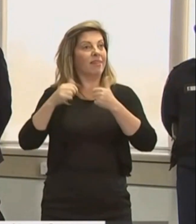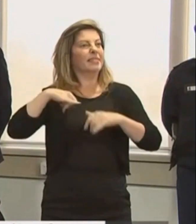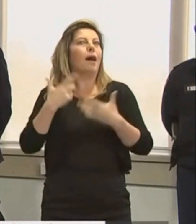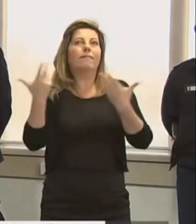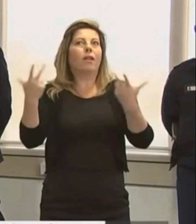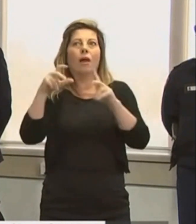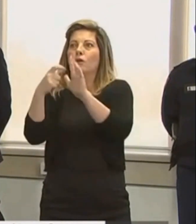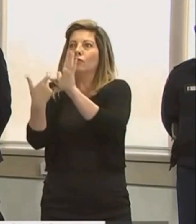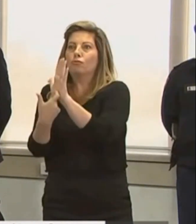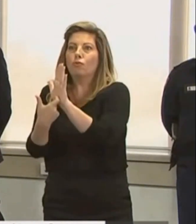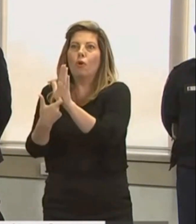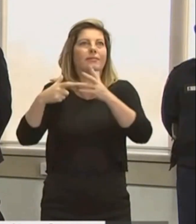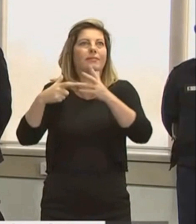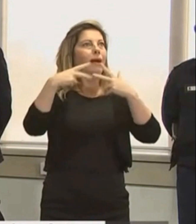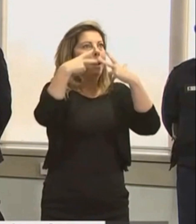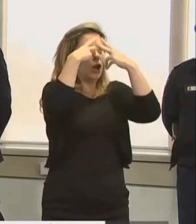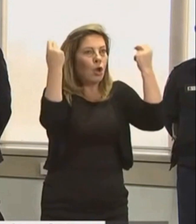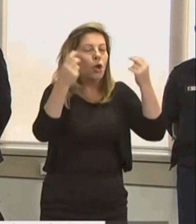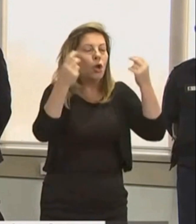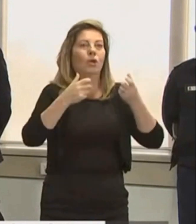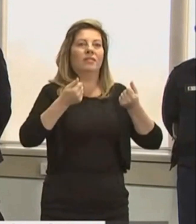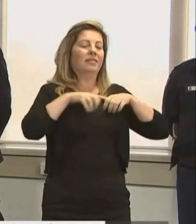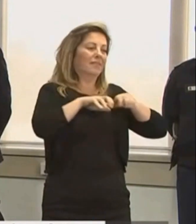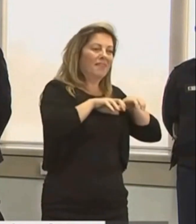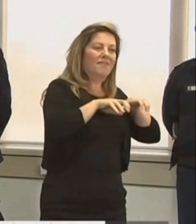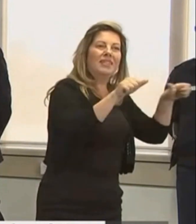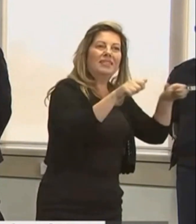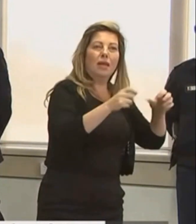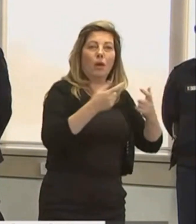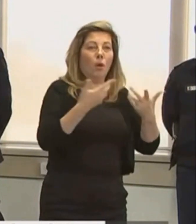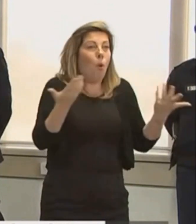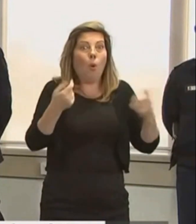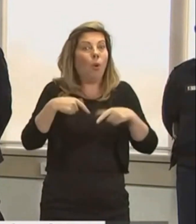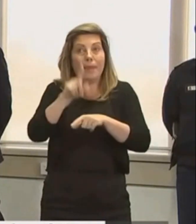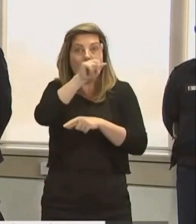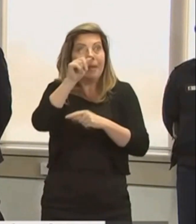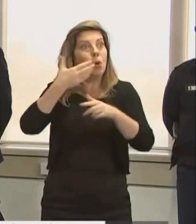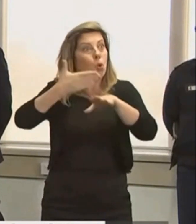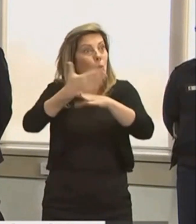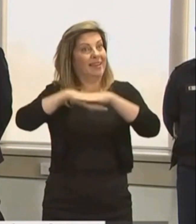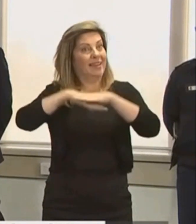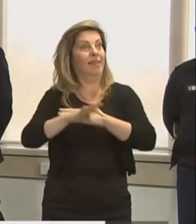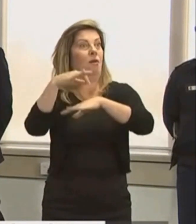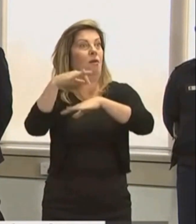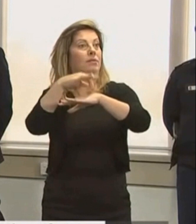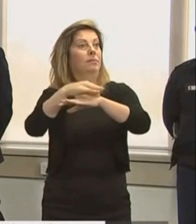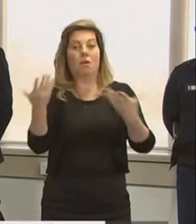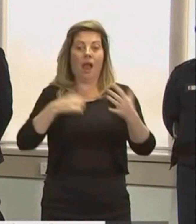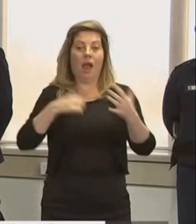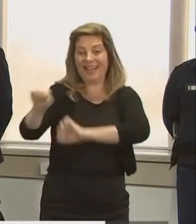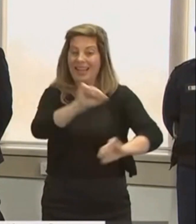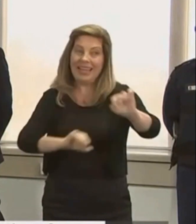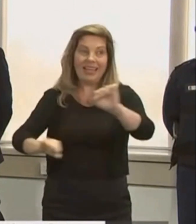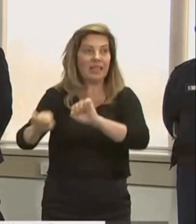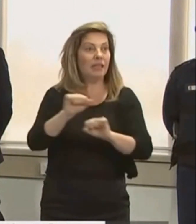across this state. Whether it's the frontline health staff, whether it's the doctors, the nurses, the allied health staff, the physiotherapists, as we heard